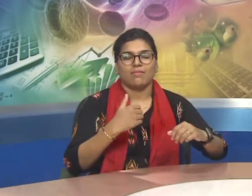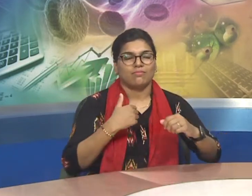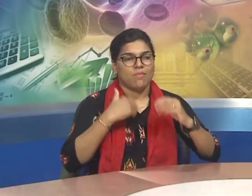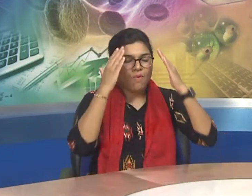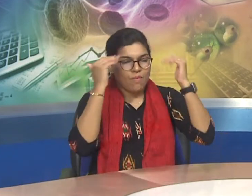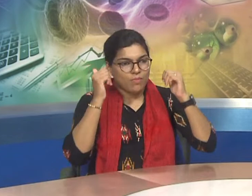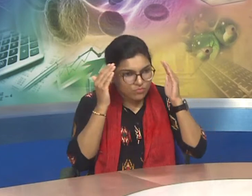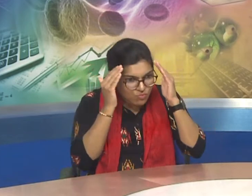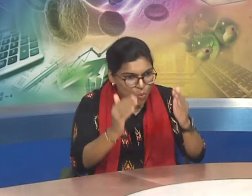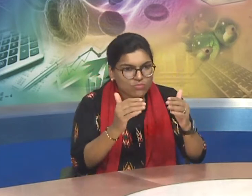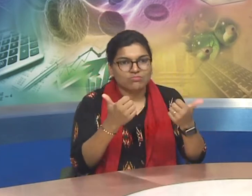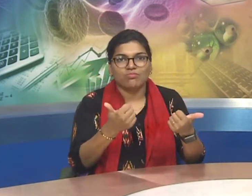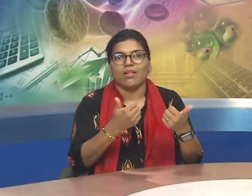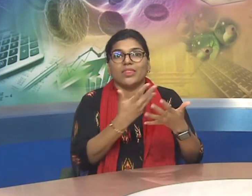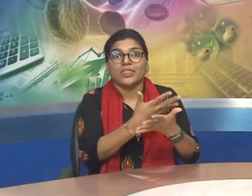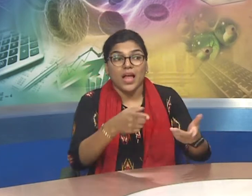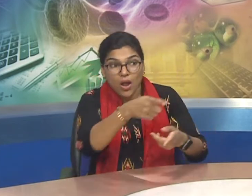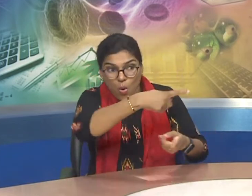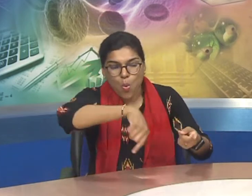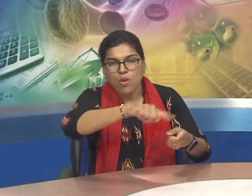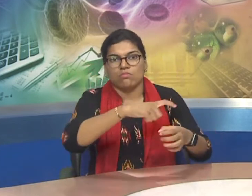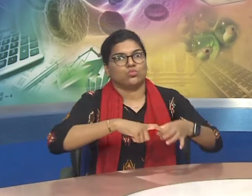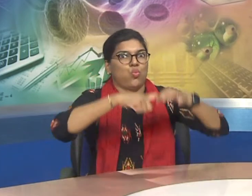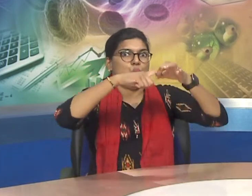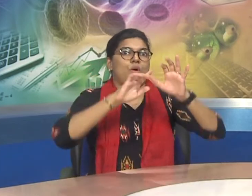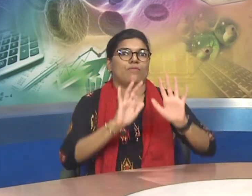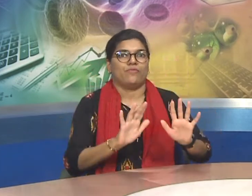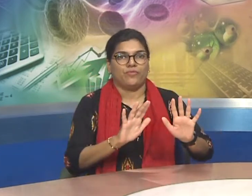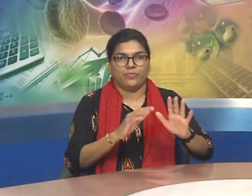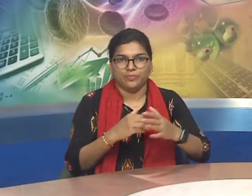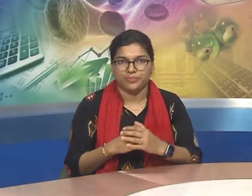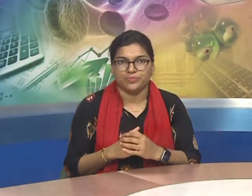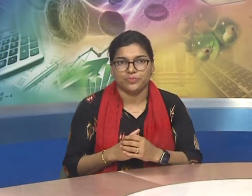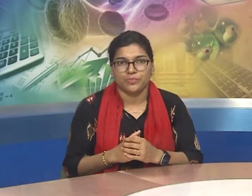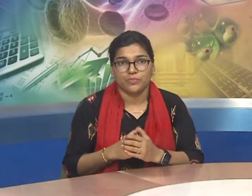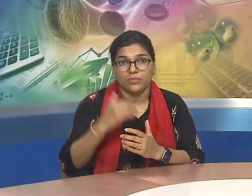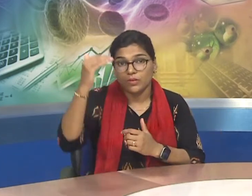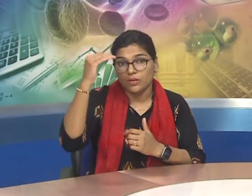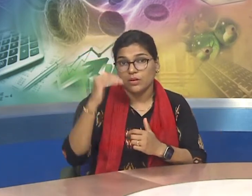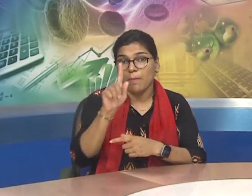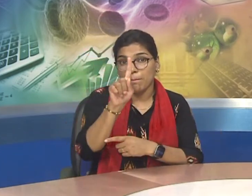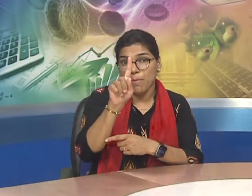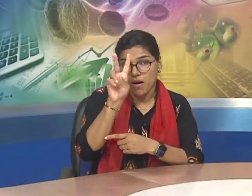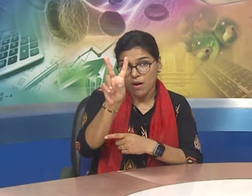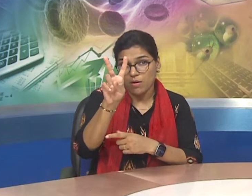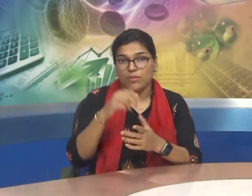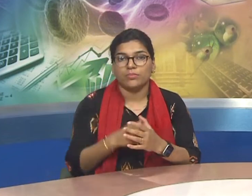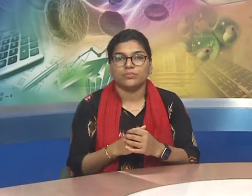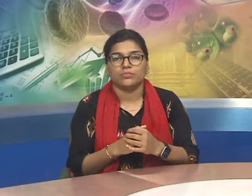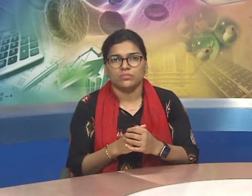the library automation has helped improve the quality. Point number